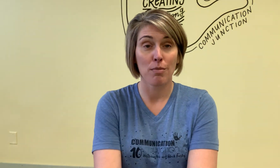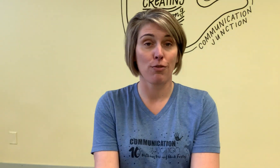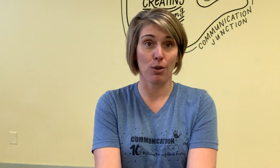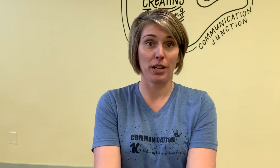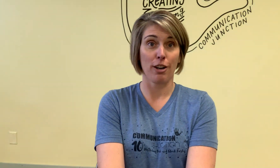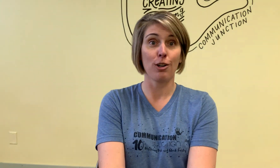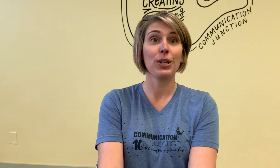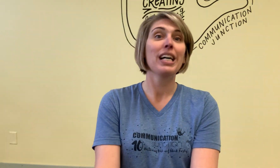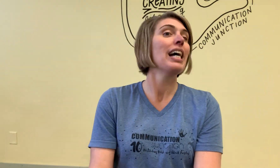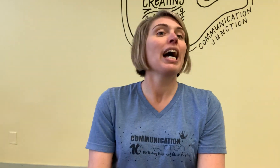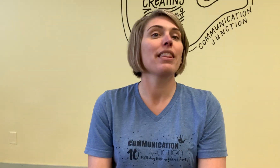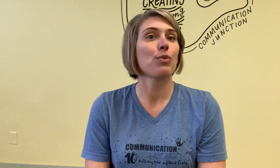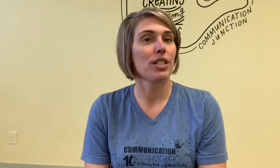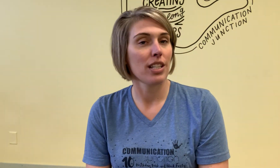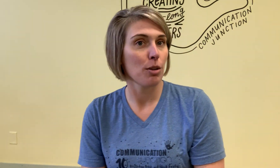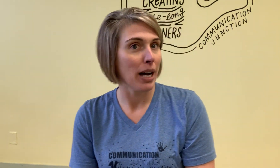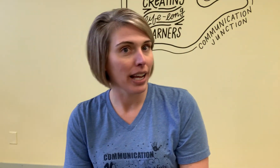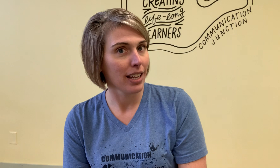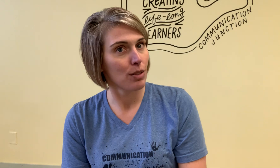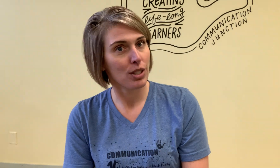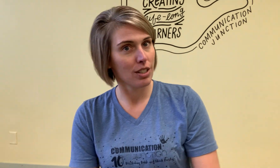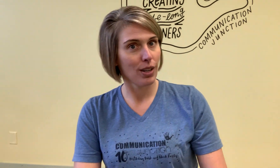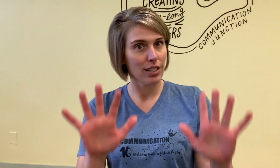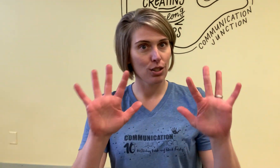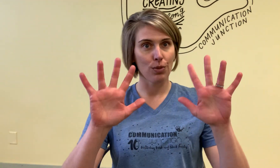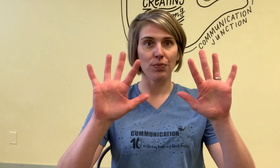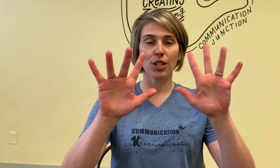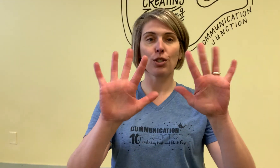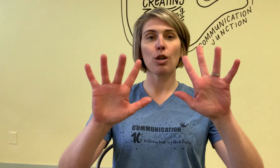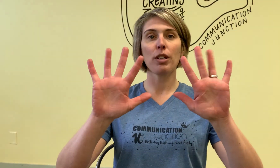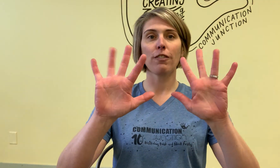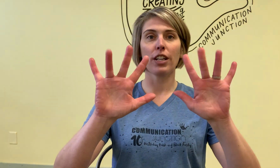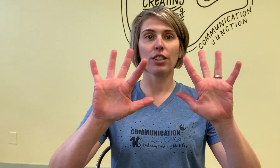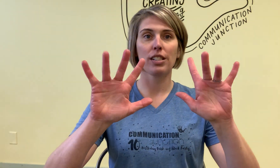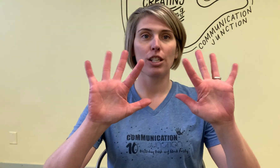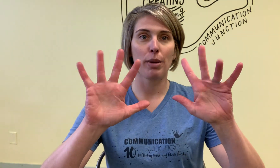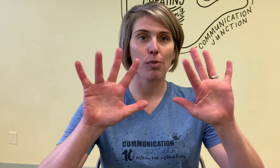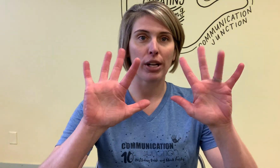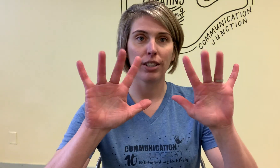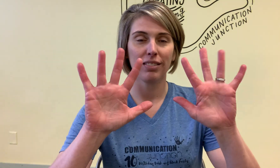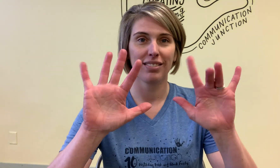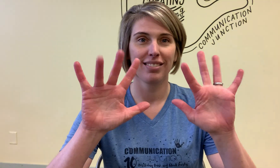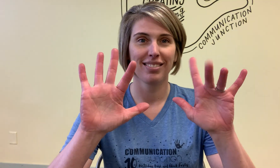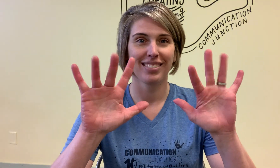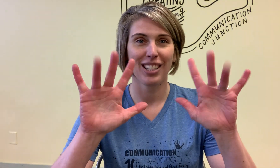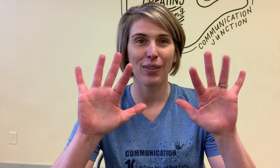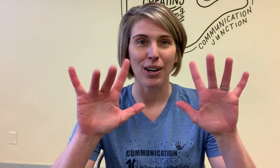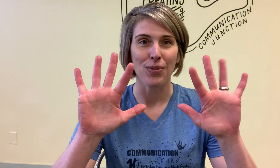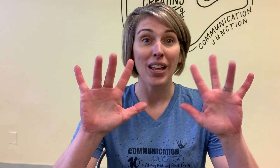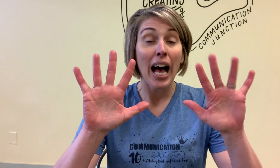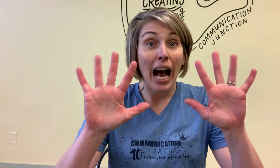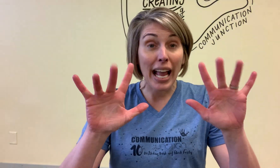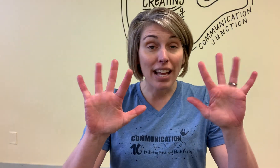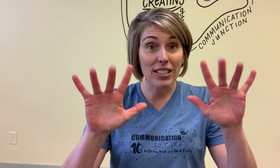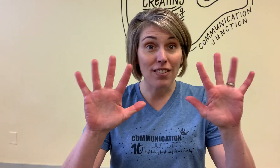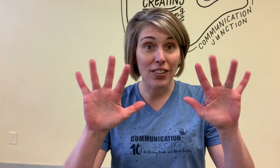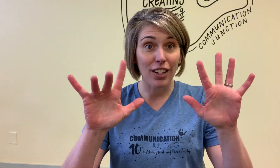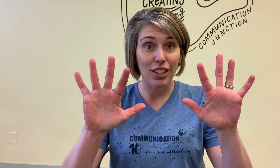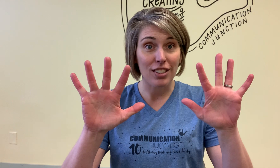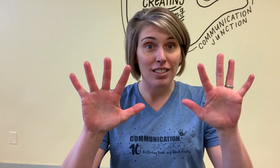before we go, and then we'll sing goodbye and we'll see you guys soon. So show me your fingers. Can you make them wiggle? Here we go. I have 10 fingers.